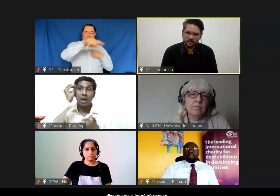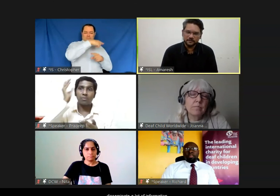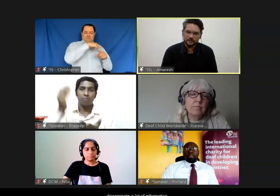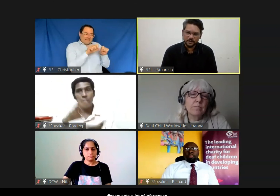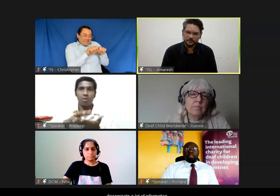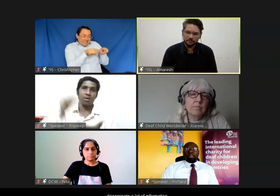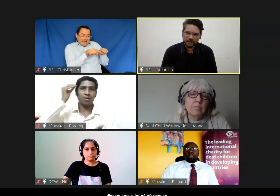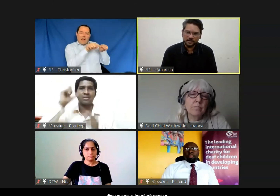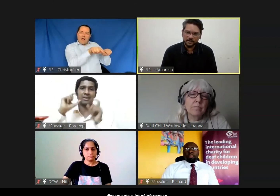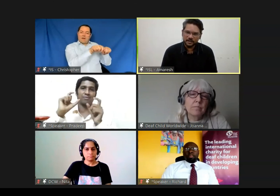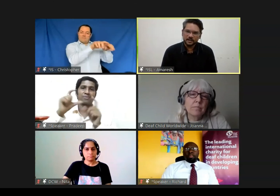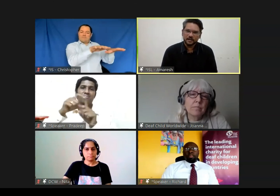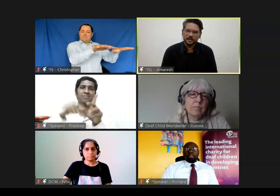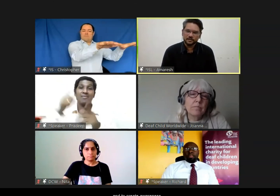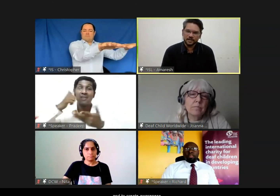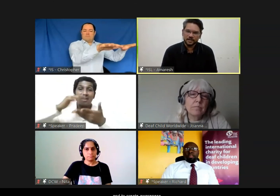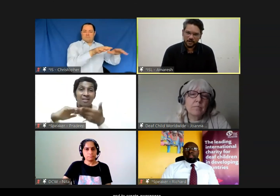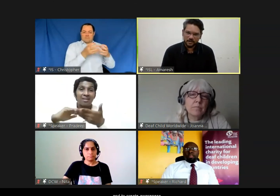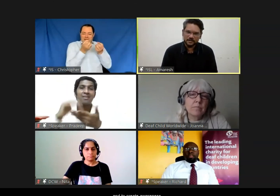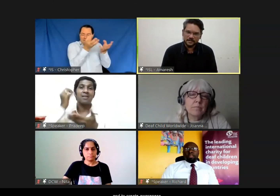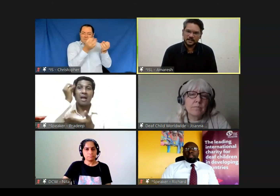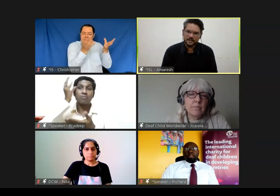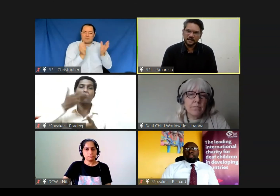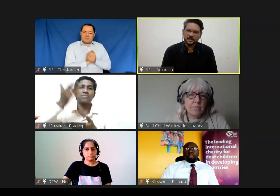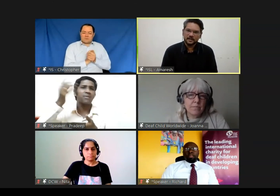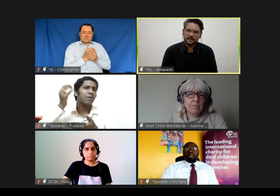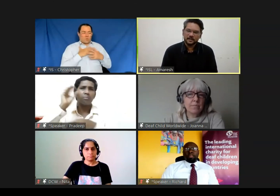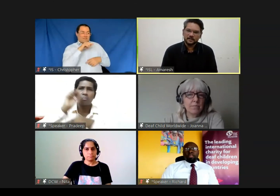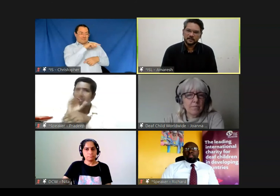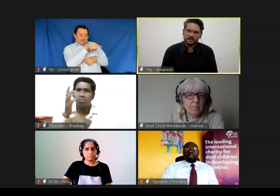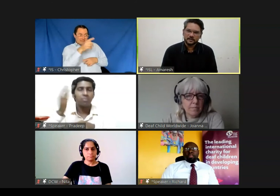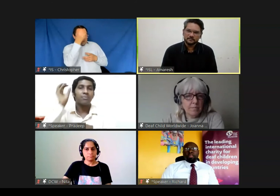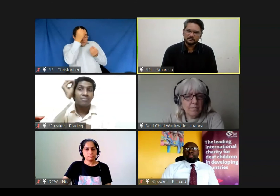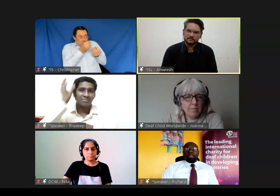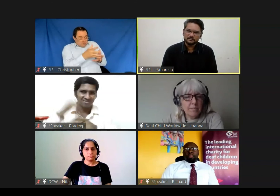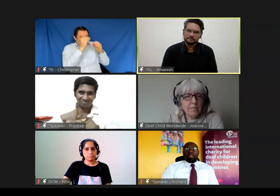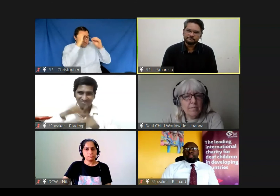disseminate a lot of information and to create awareness. And